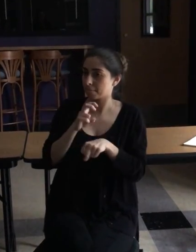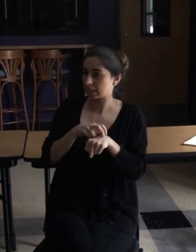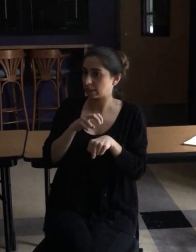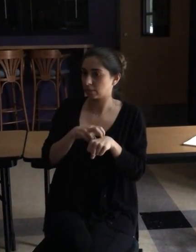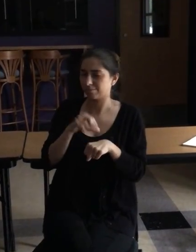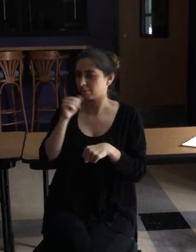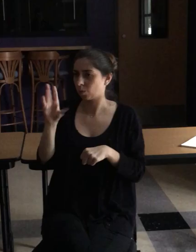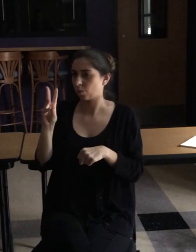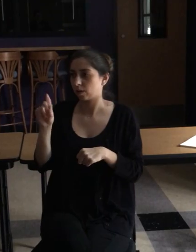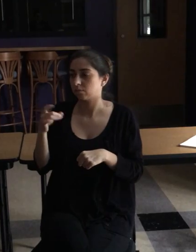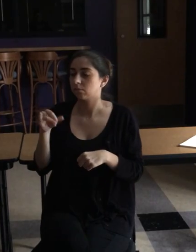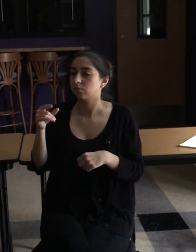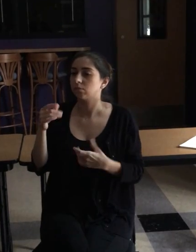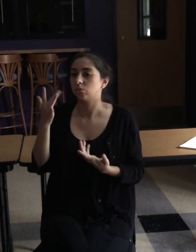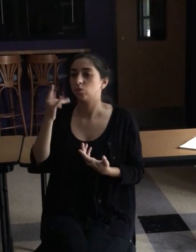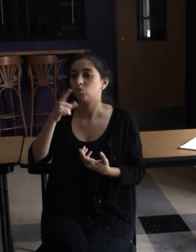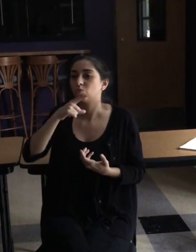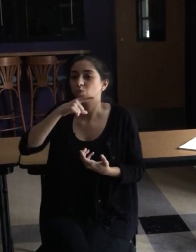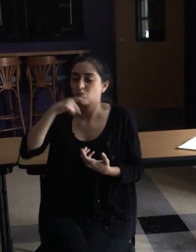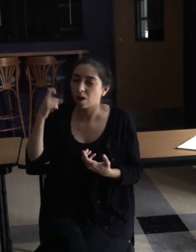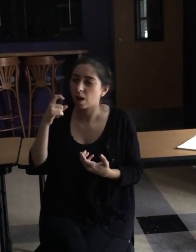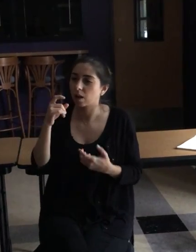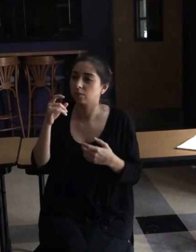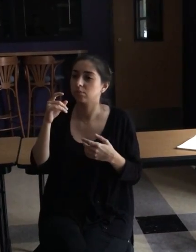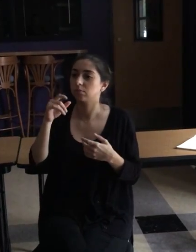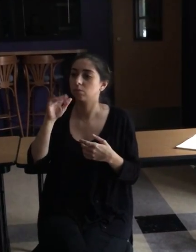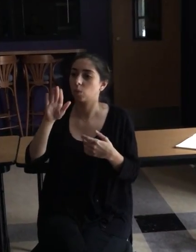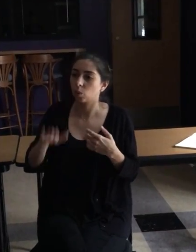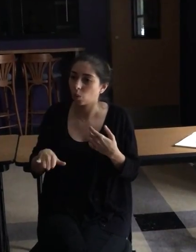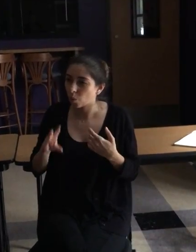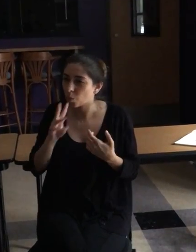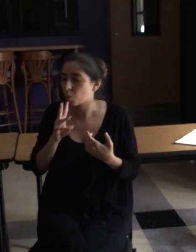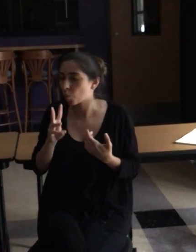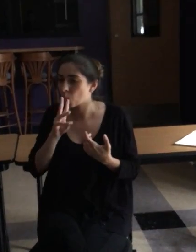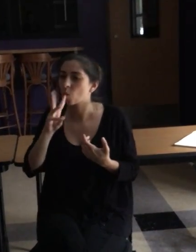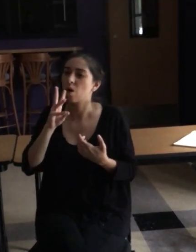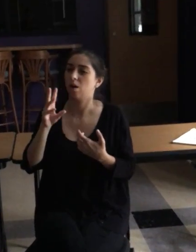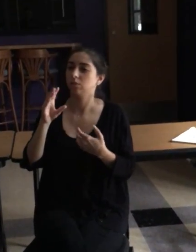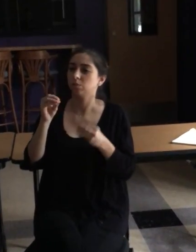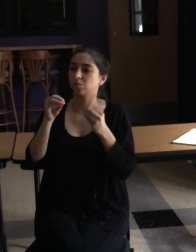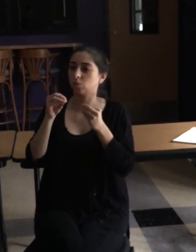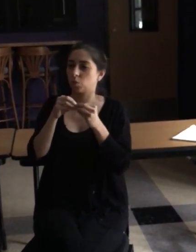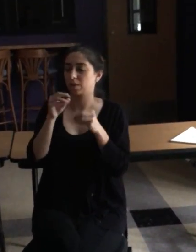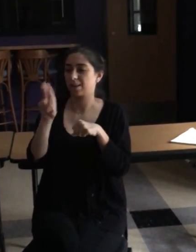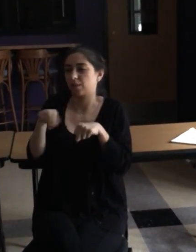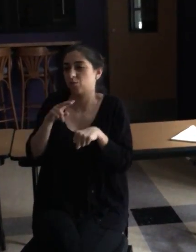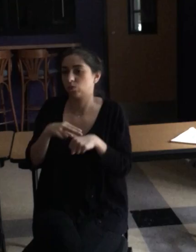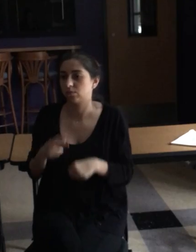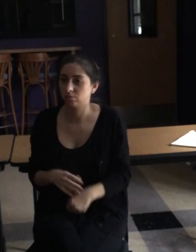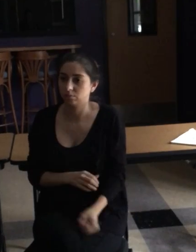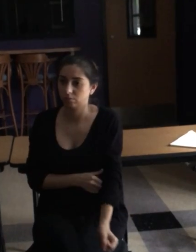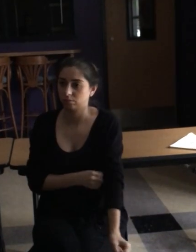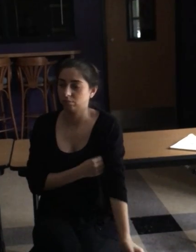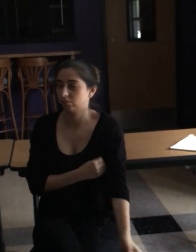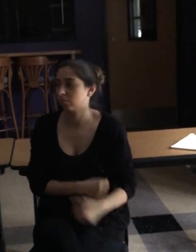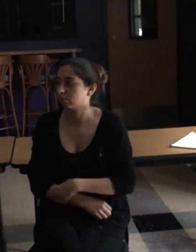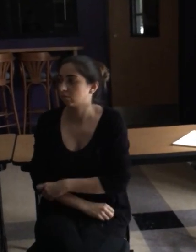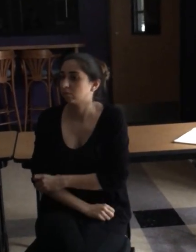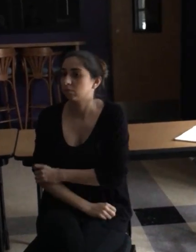it's drier potato, there's lower water, and there's more of a crystalline nature to them. We had